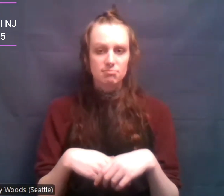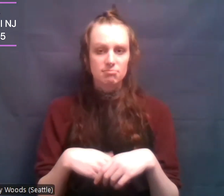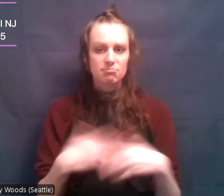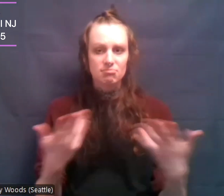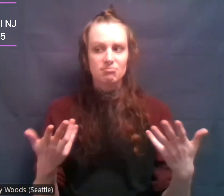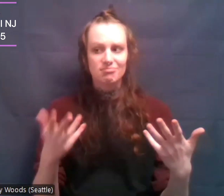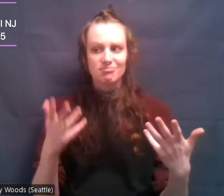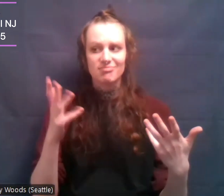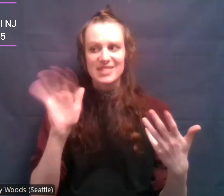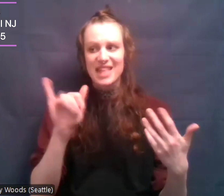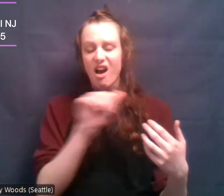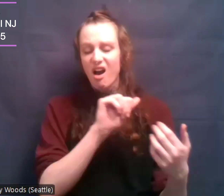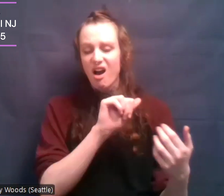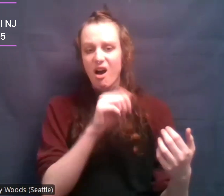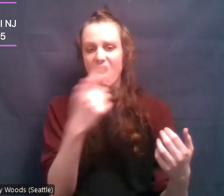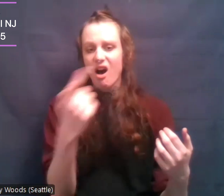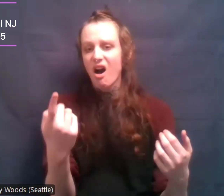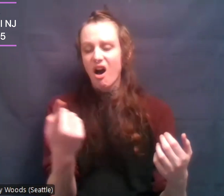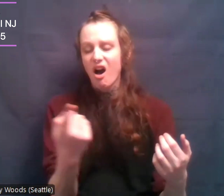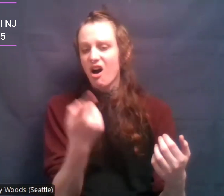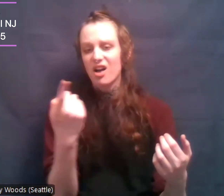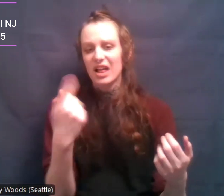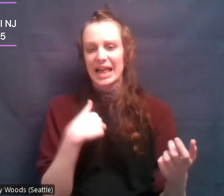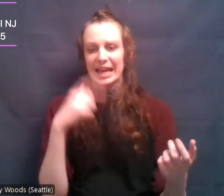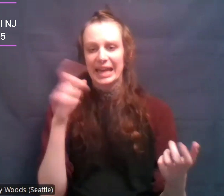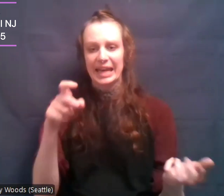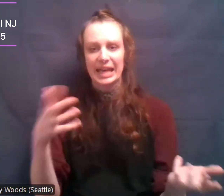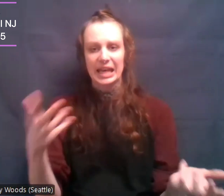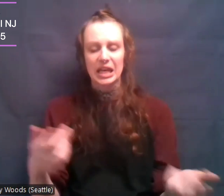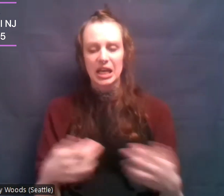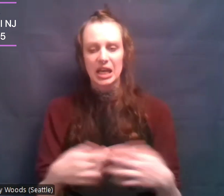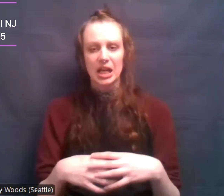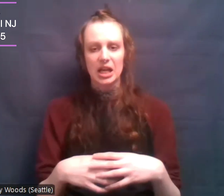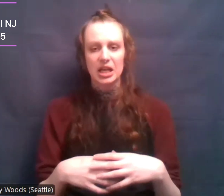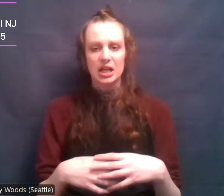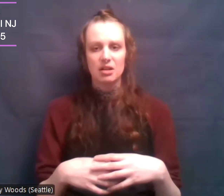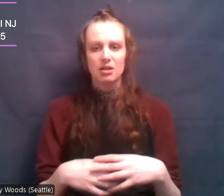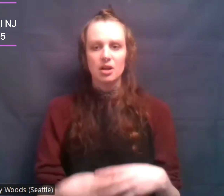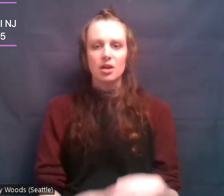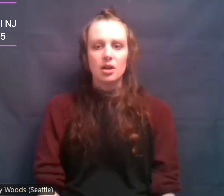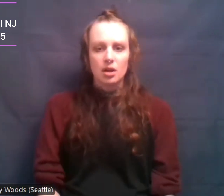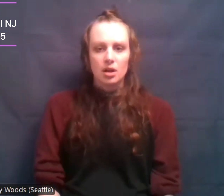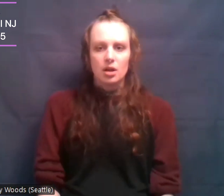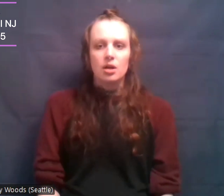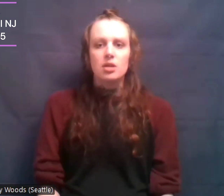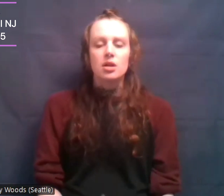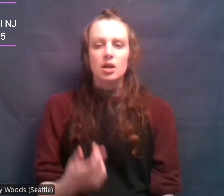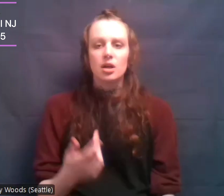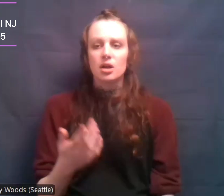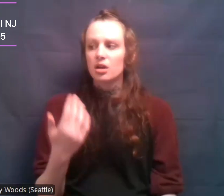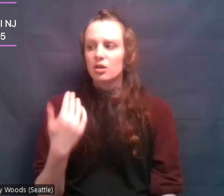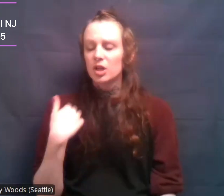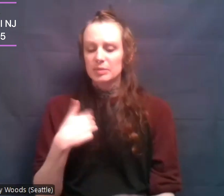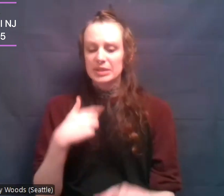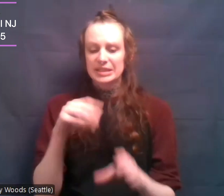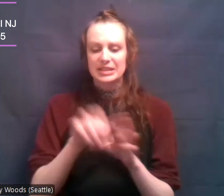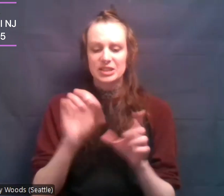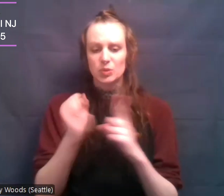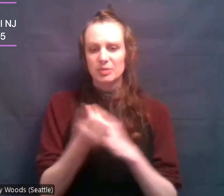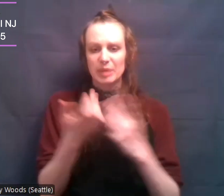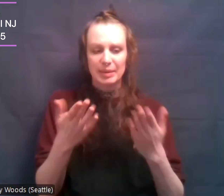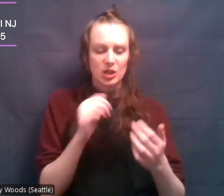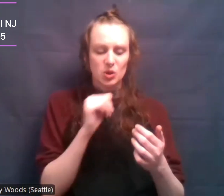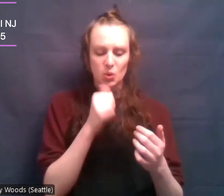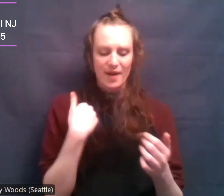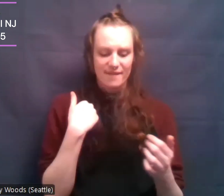that's all I need, you know. You know, I've been in situations where I didn't necessarily have like a roof over my head or food in